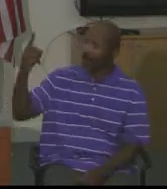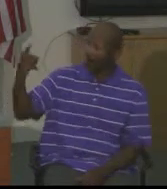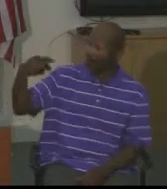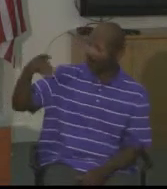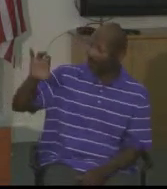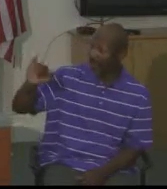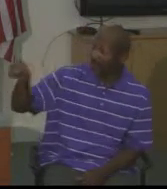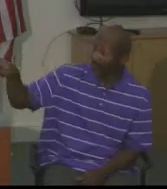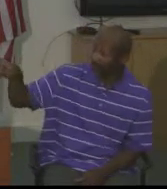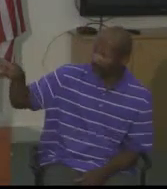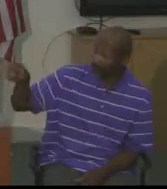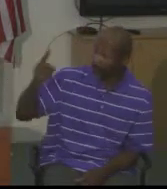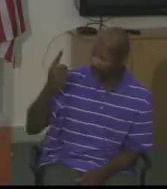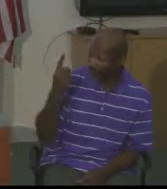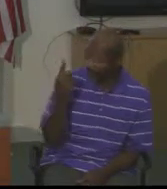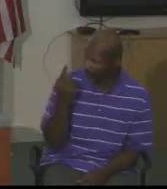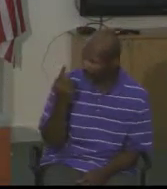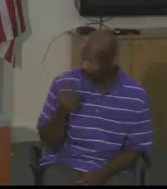PCI slot